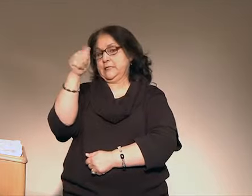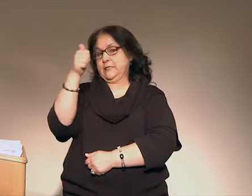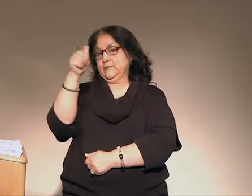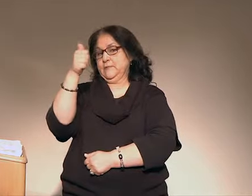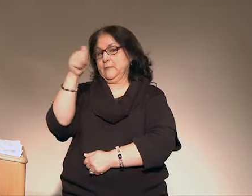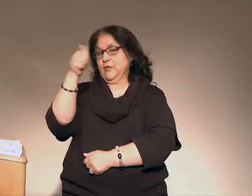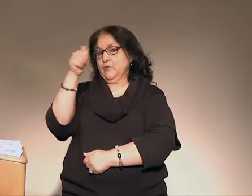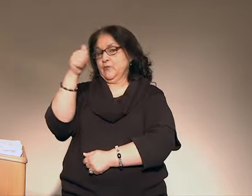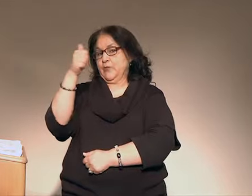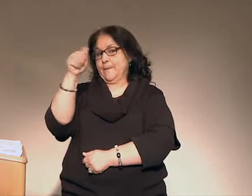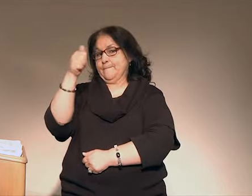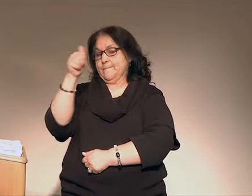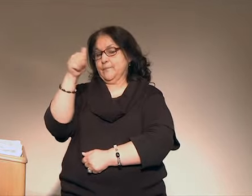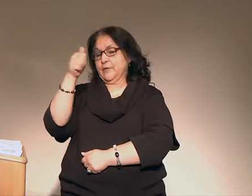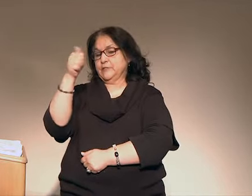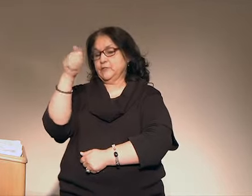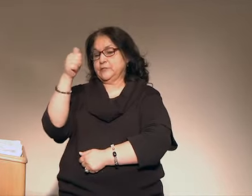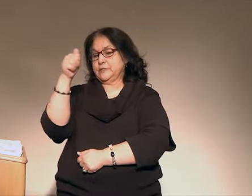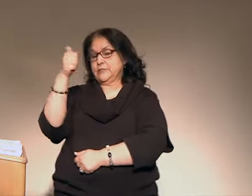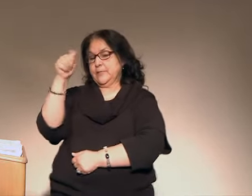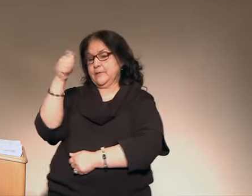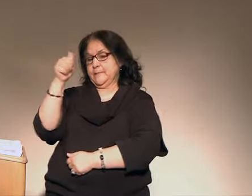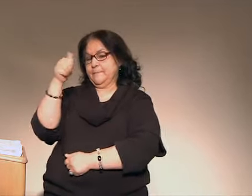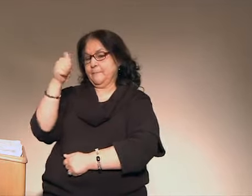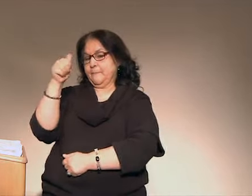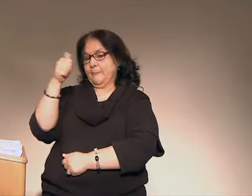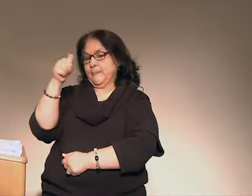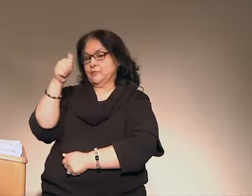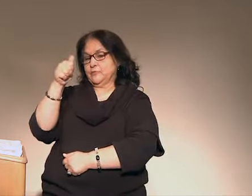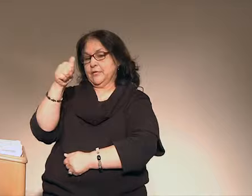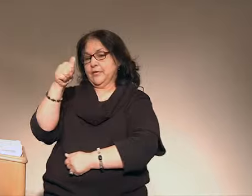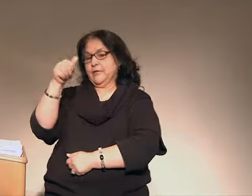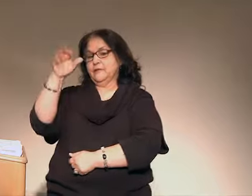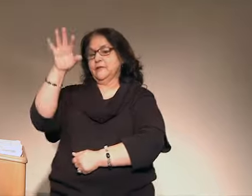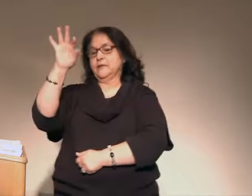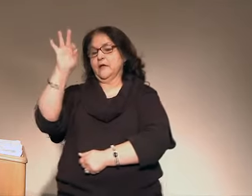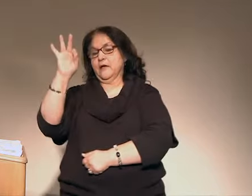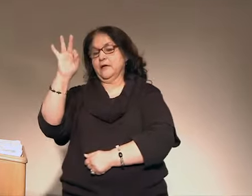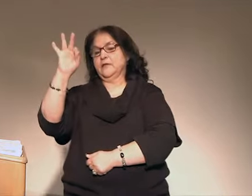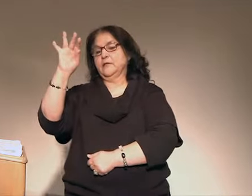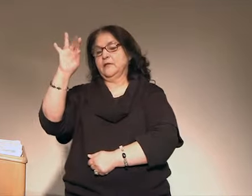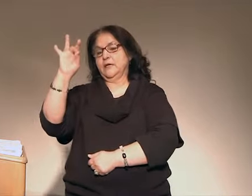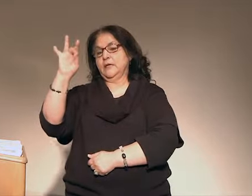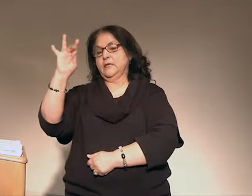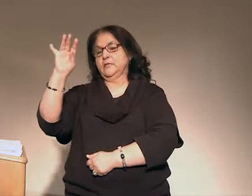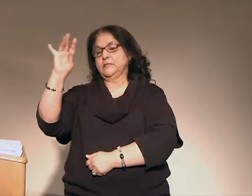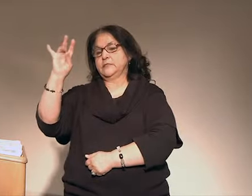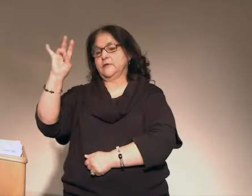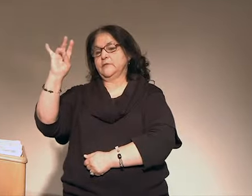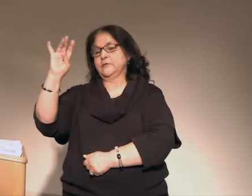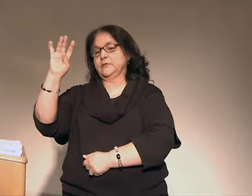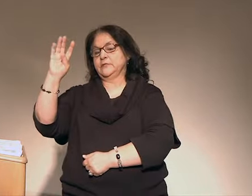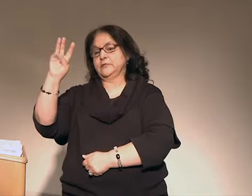T for thumb. Okay, so this is 10. So 10, then 9, 8, 7,